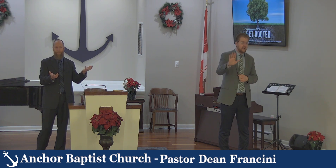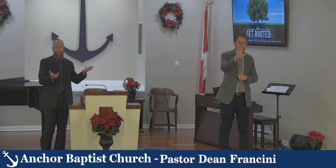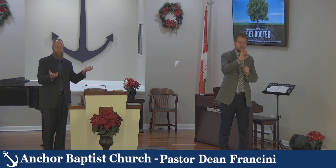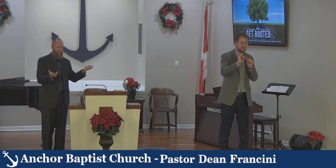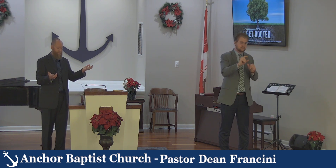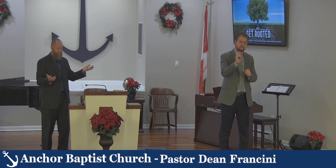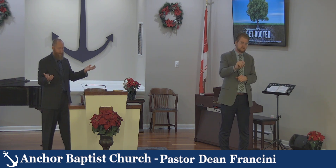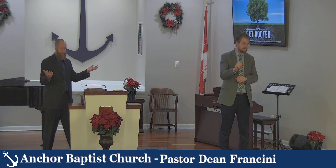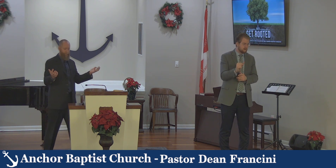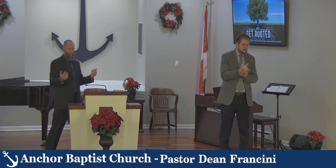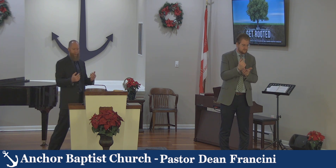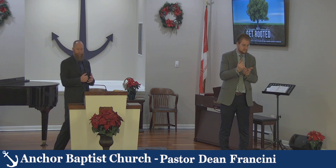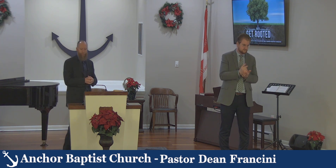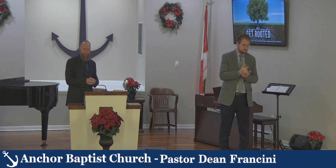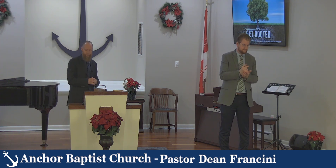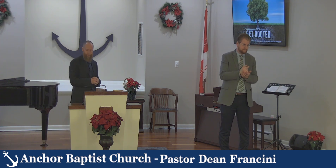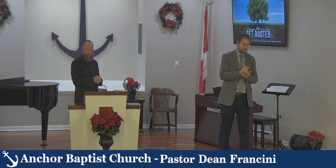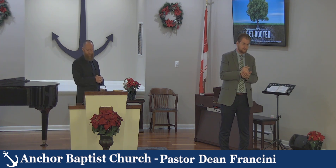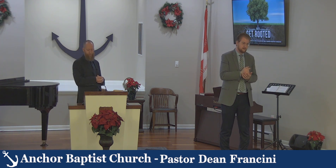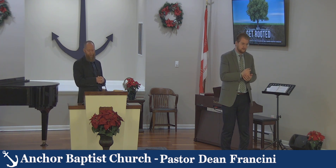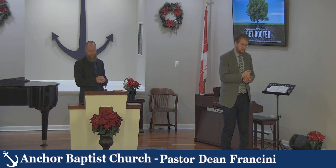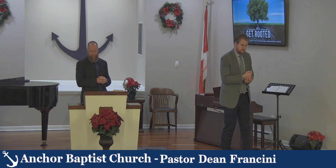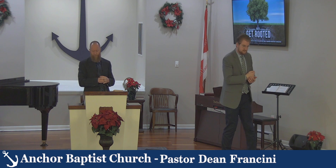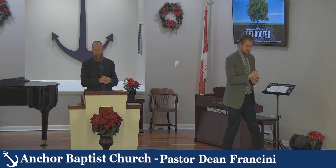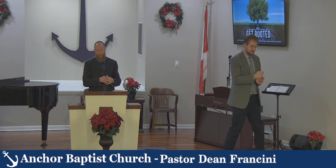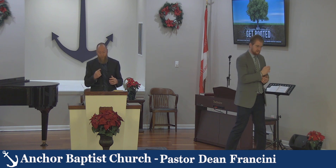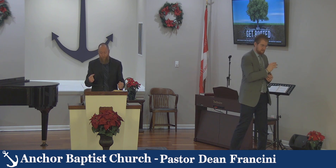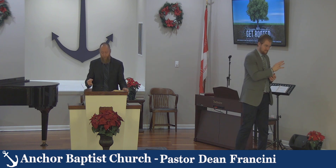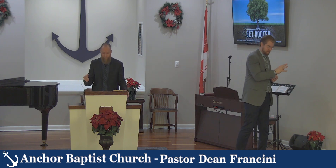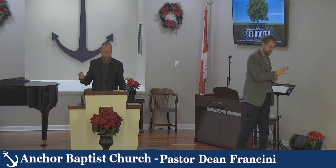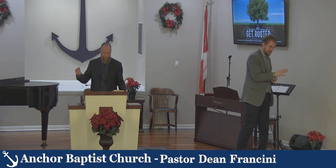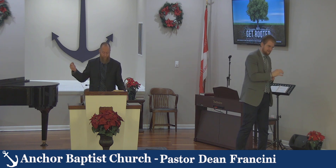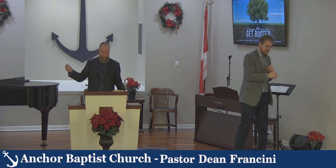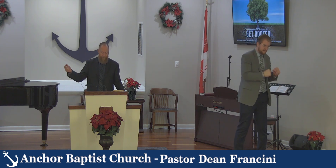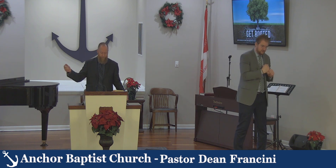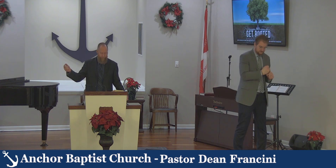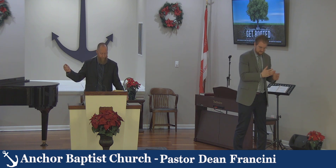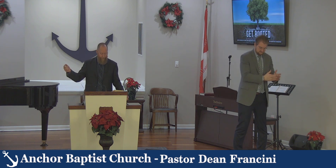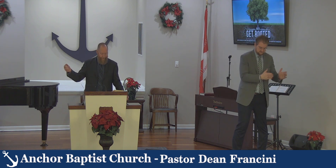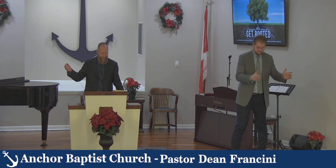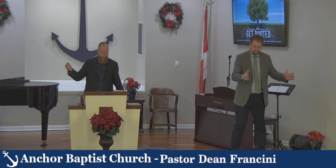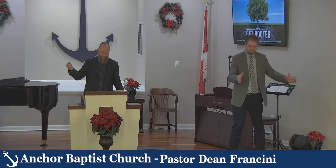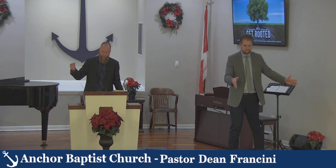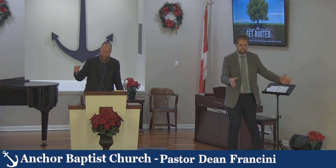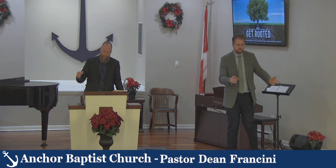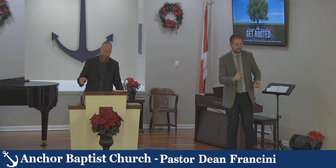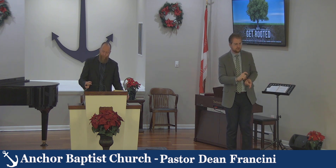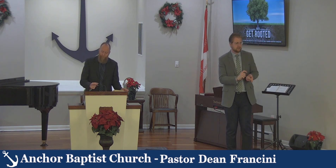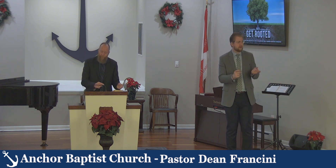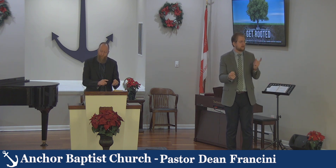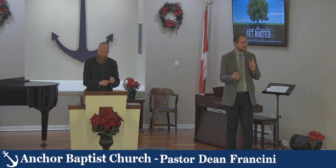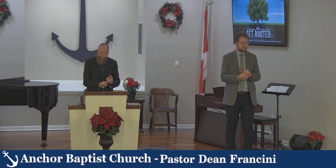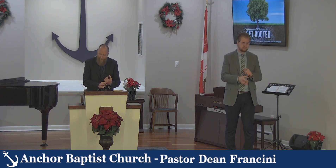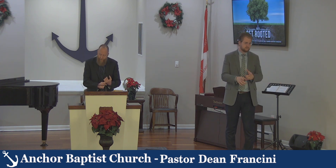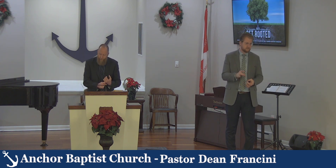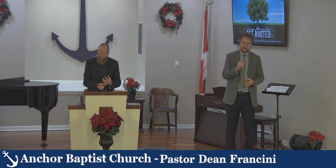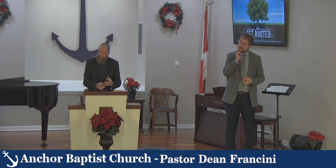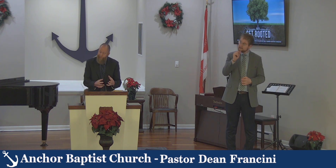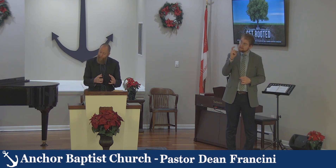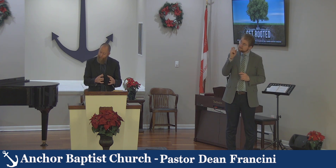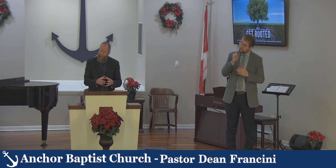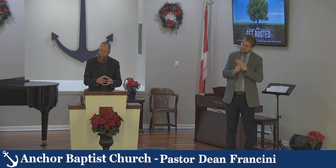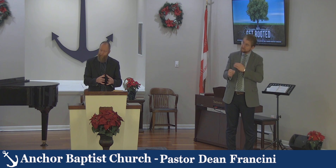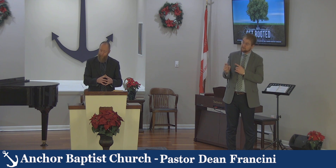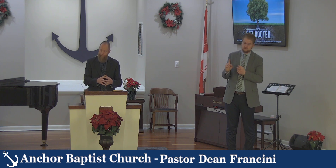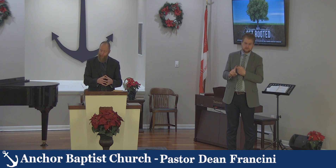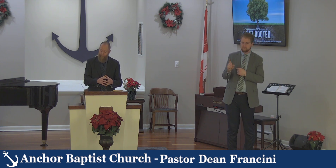me? 45 years would cause them not to yield to the Holy Spirit of God. So we need to be wise, recognize